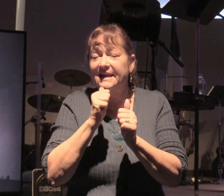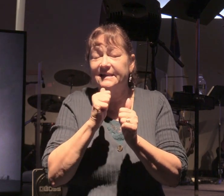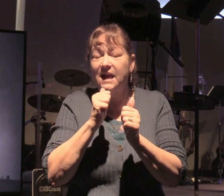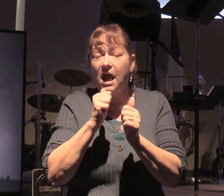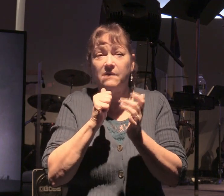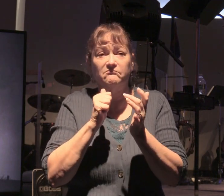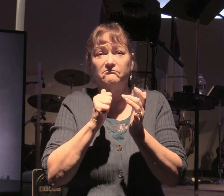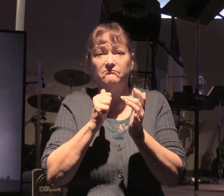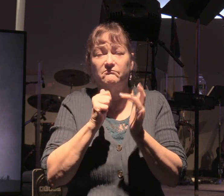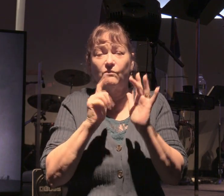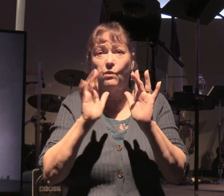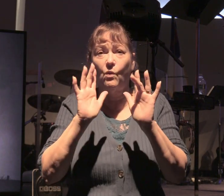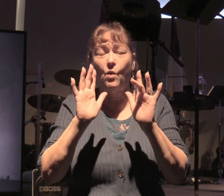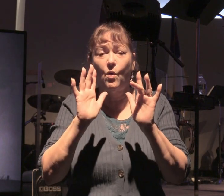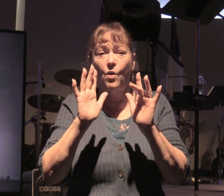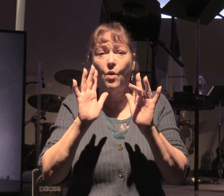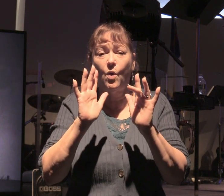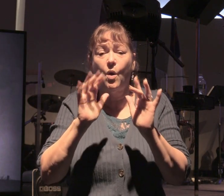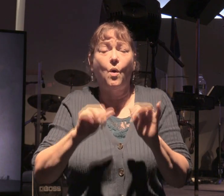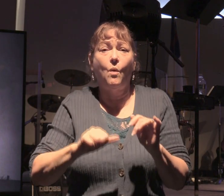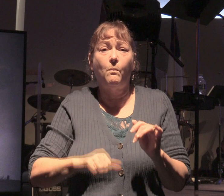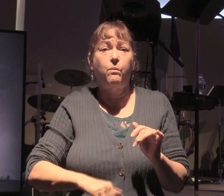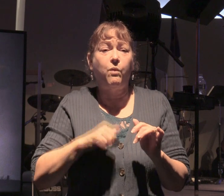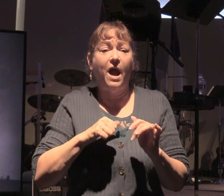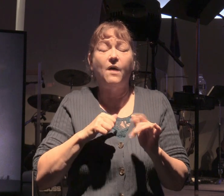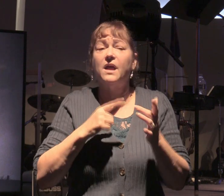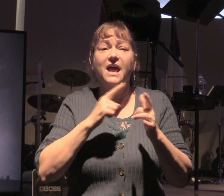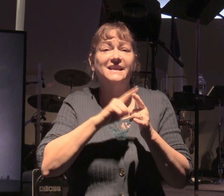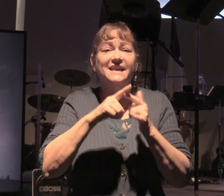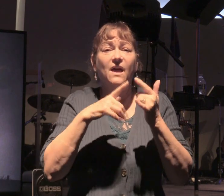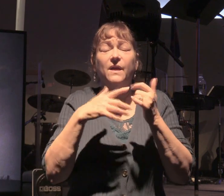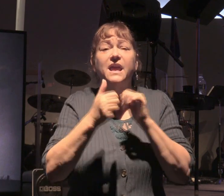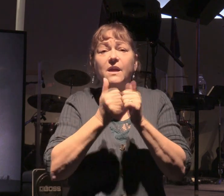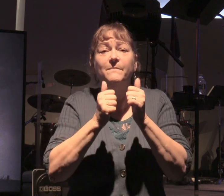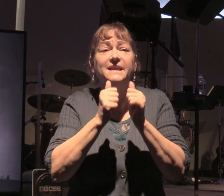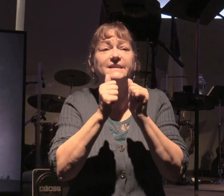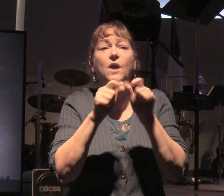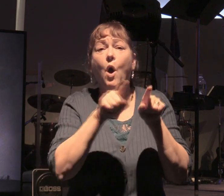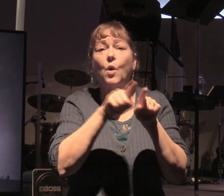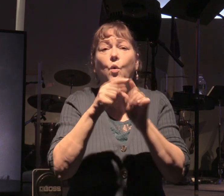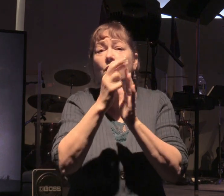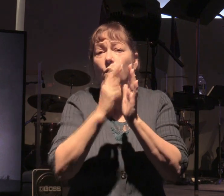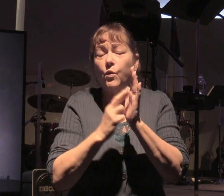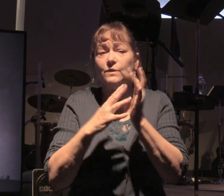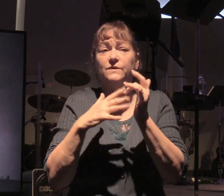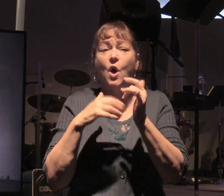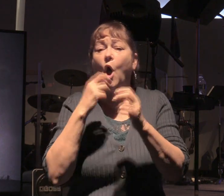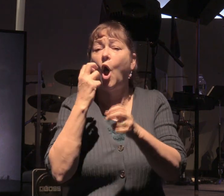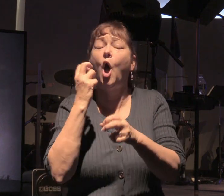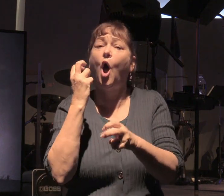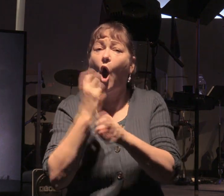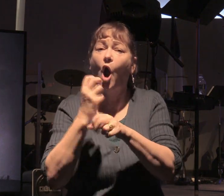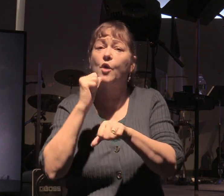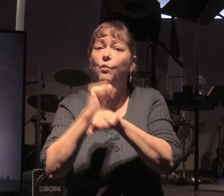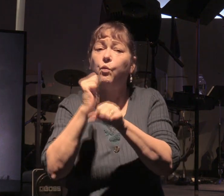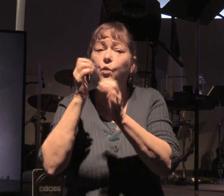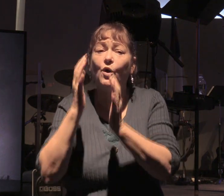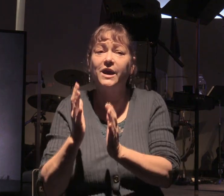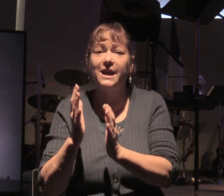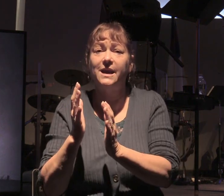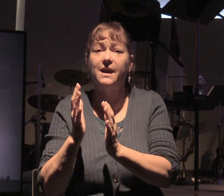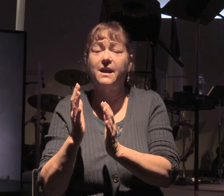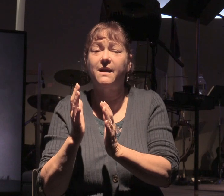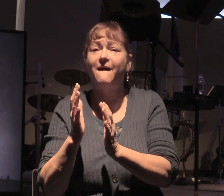crowned unless he competes according to the rules. The hardworking farmer must be first to partake of